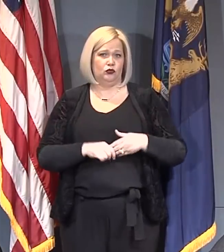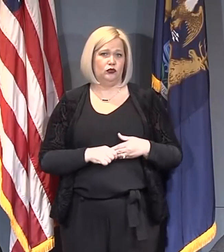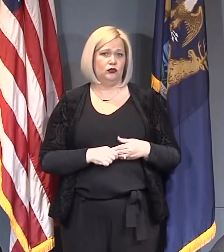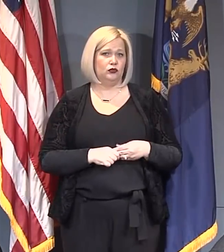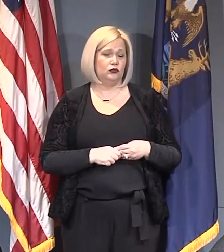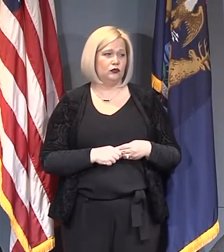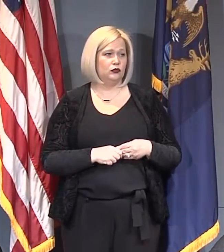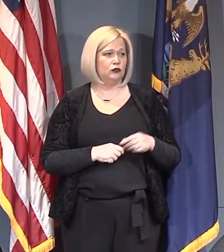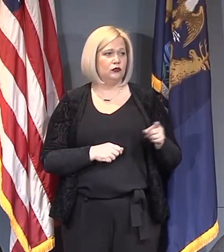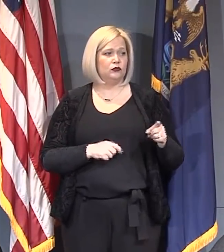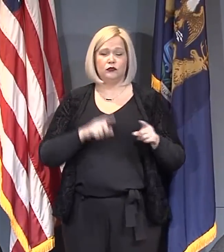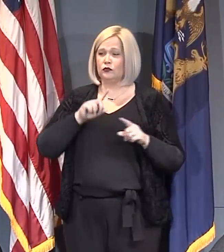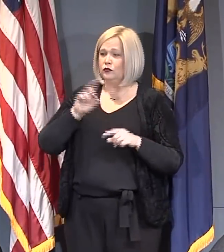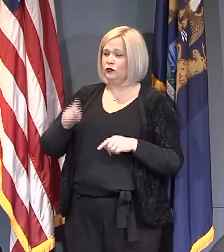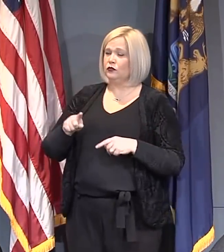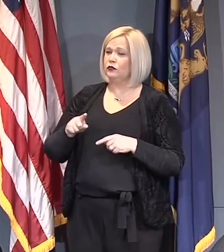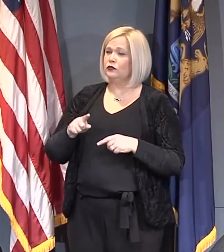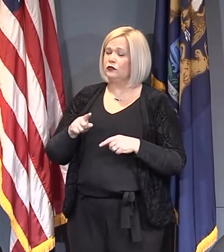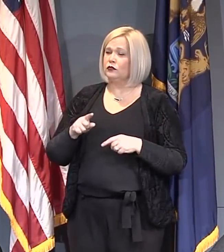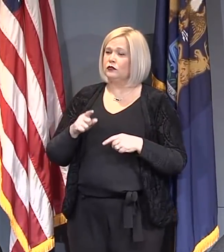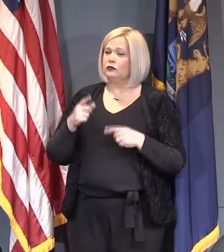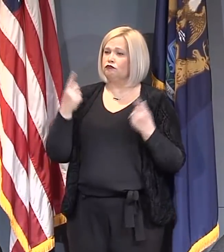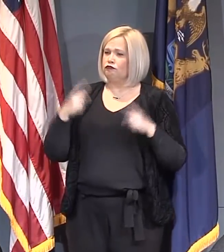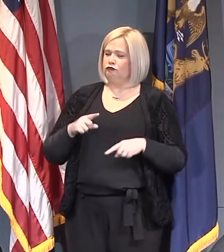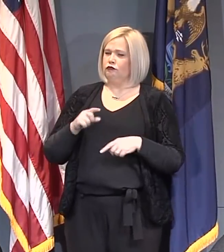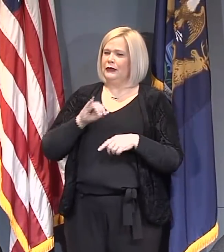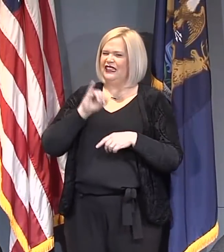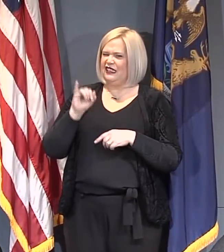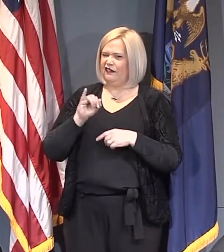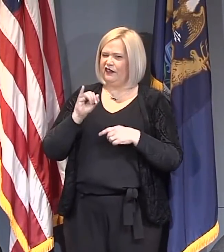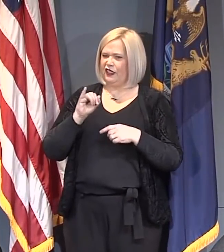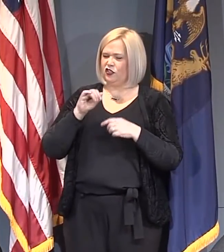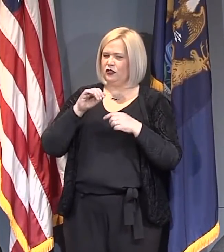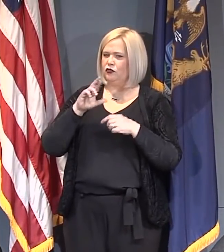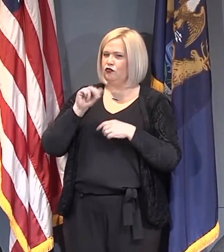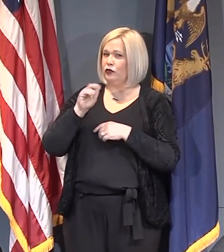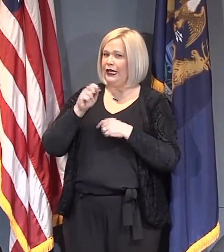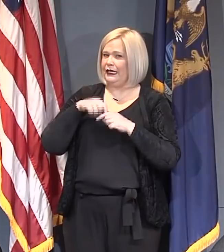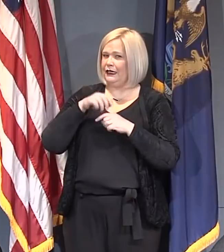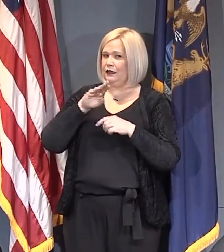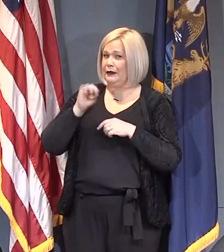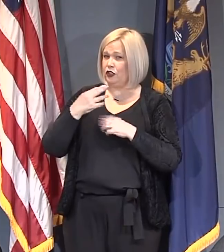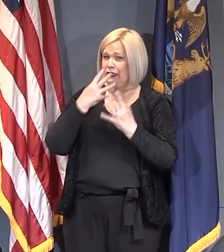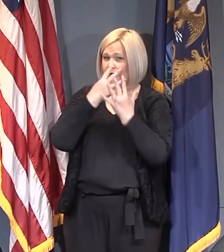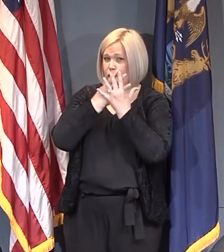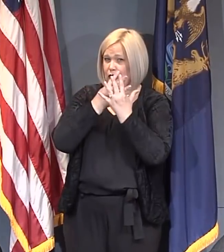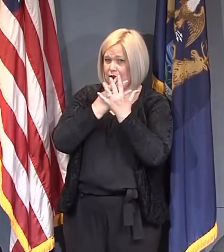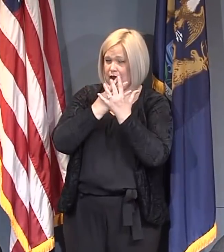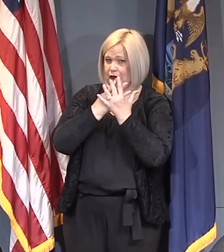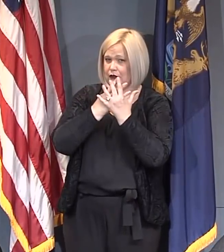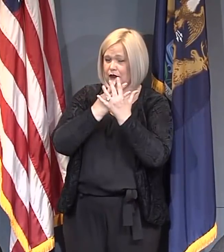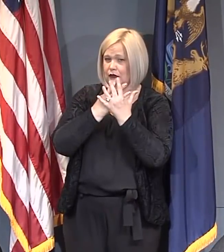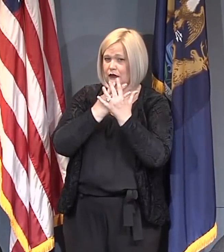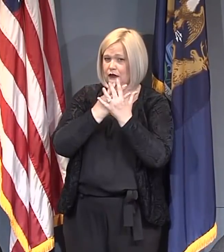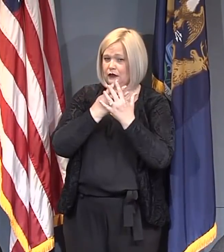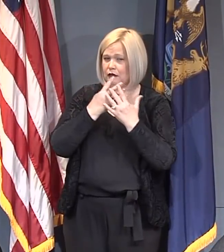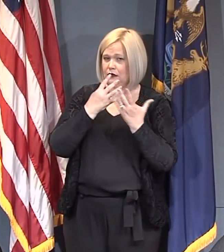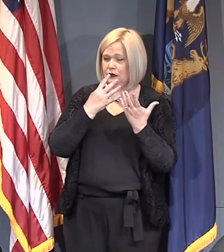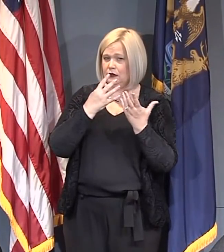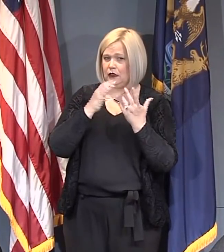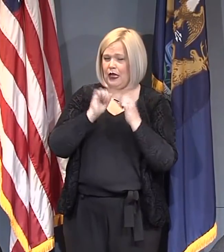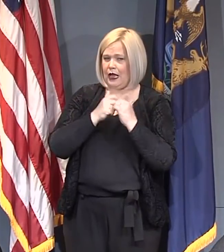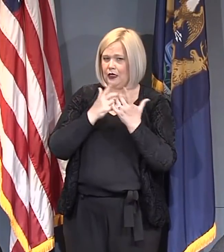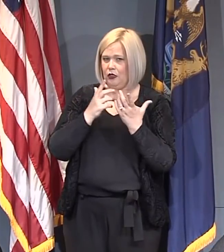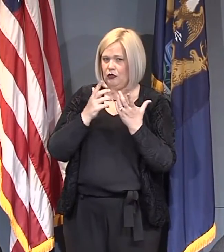Governor, given the infection rate inside Michigan prisons, why haven't you commuted any sentences yet? And how do you